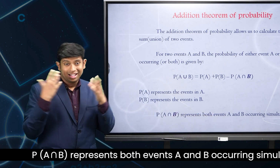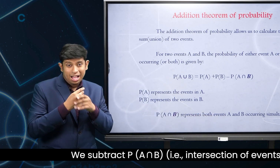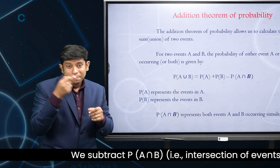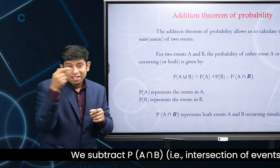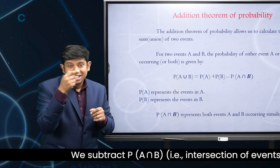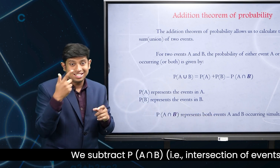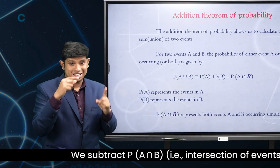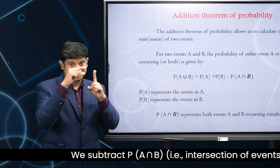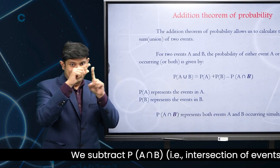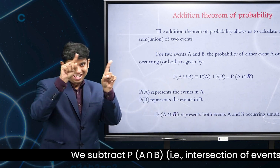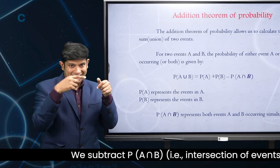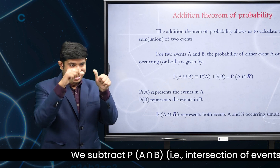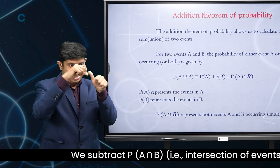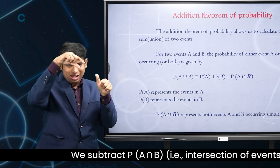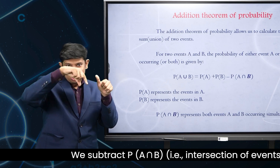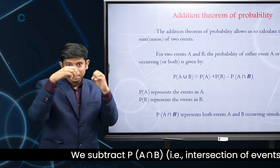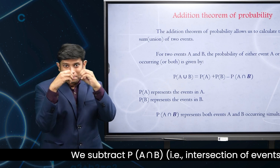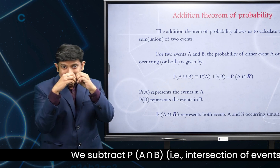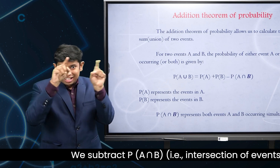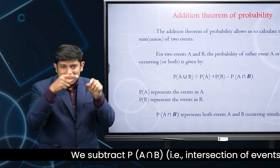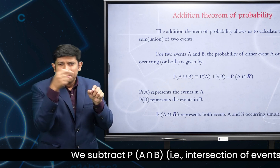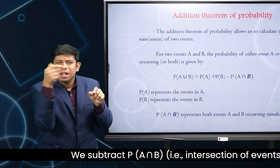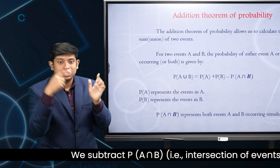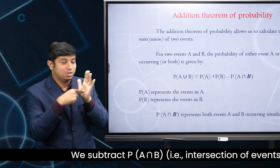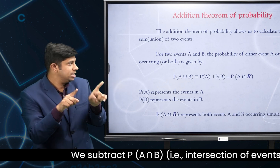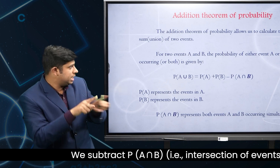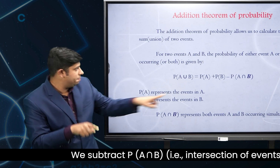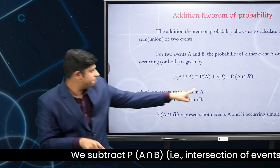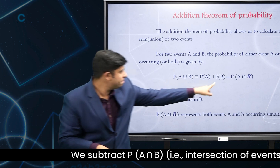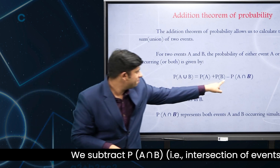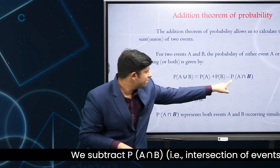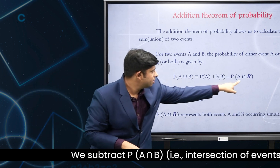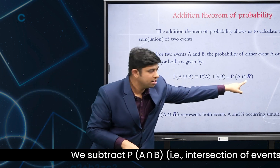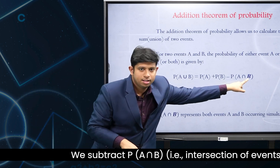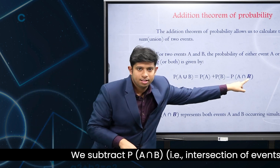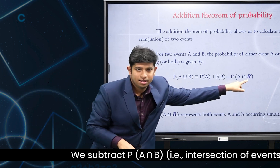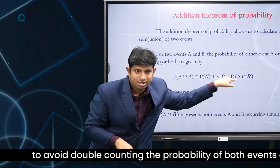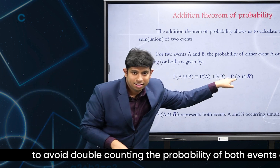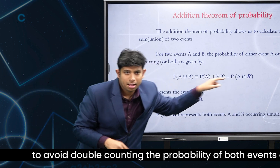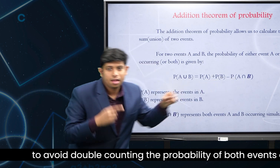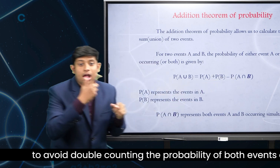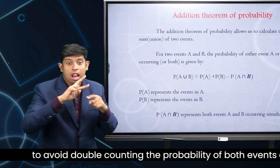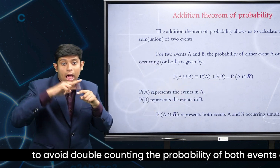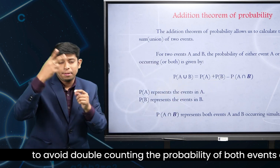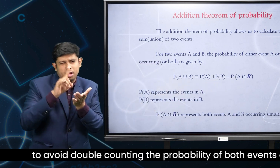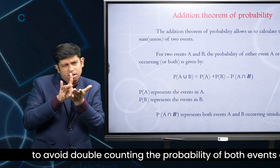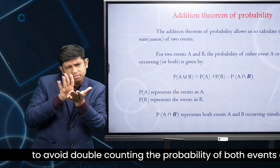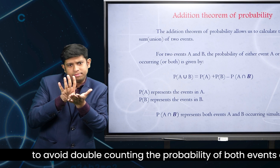We subtract P of A intersection B, that is intersection of events, to avoid double counting the